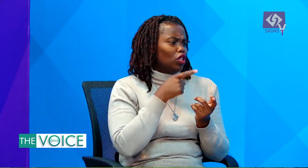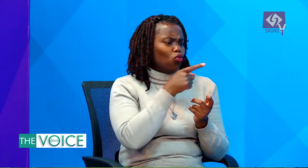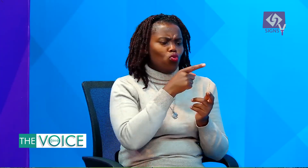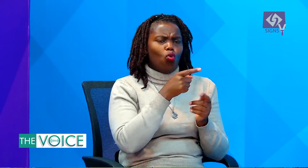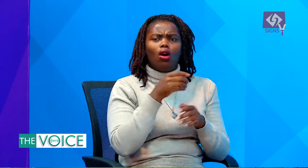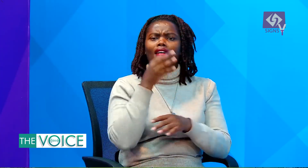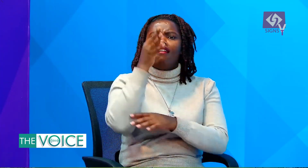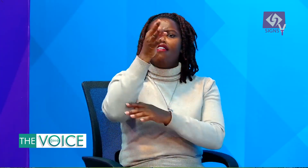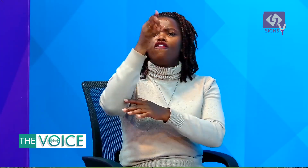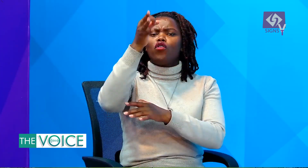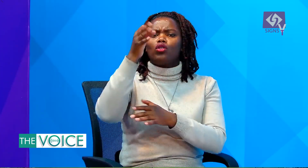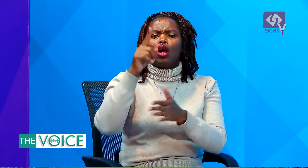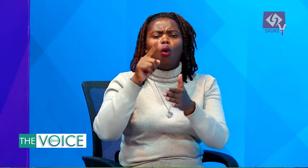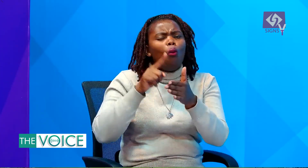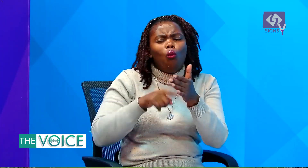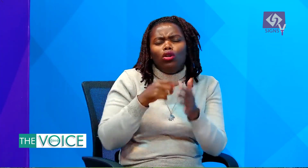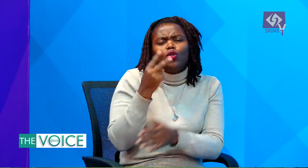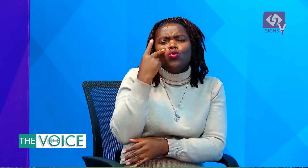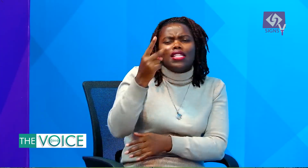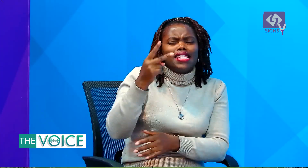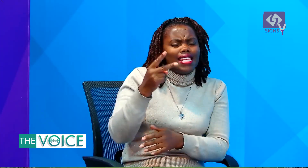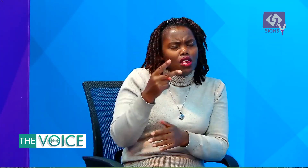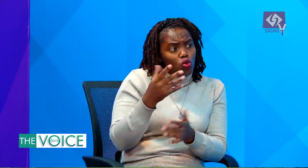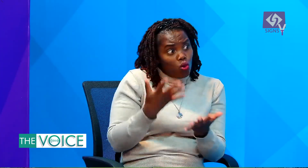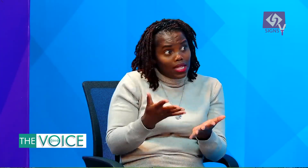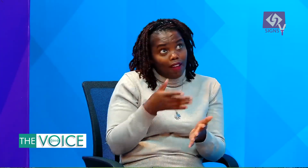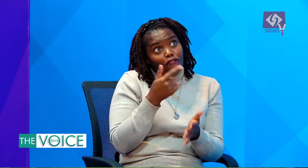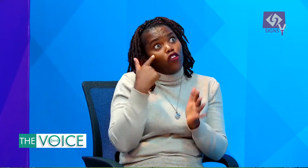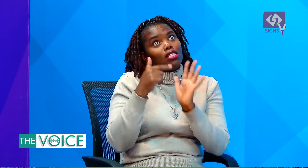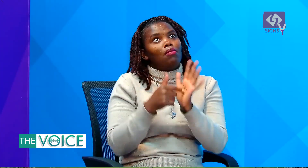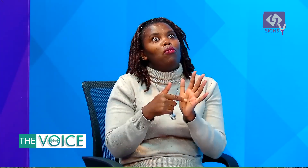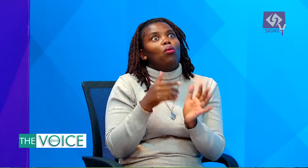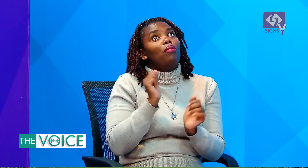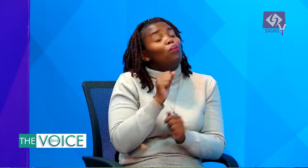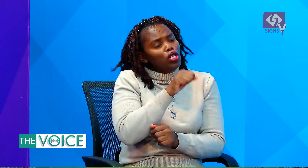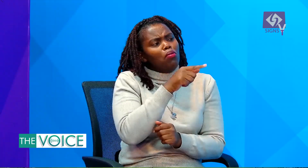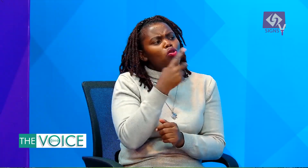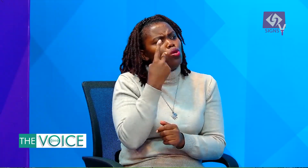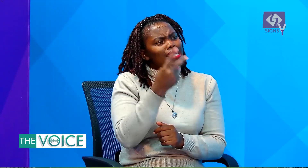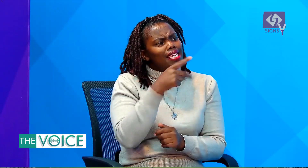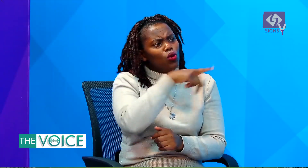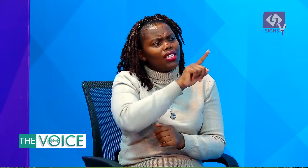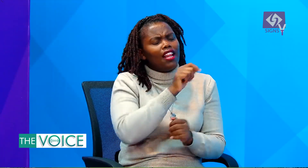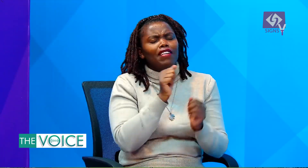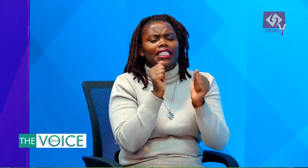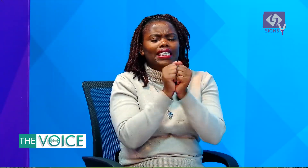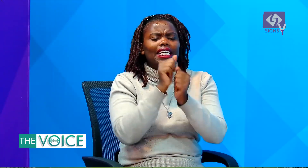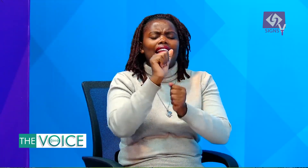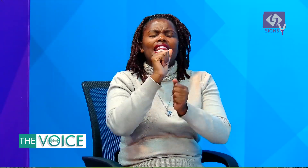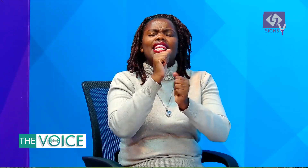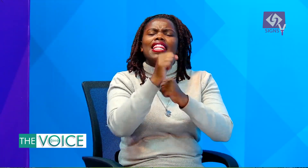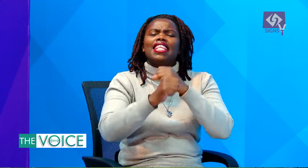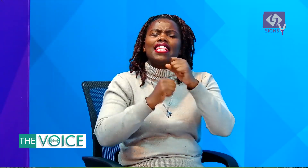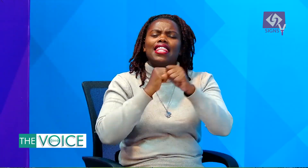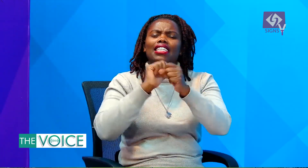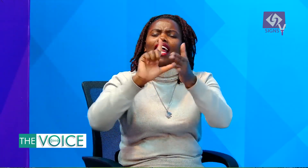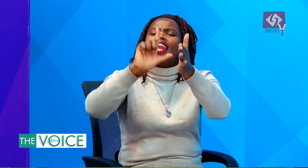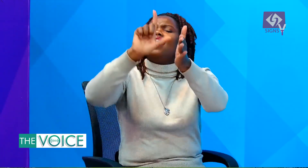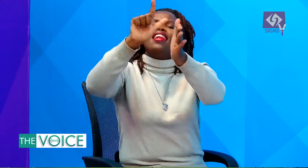champion, what are your future plans? Or, for example, you see in the next 10